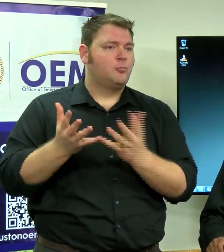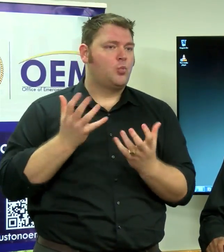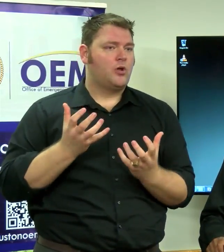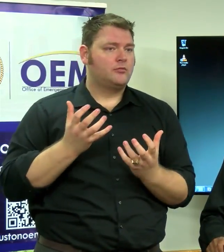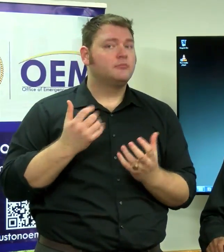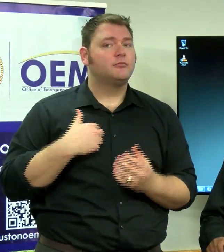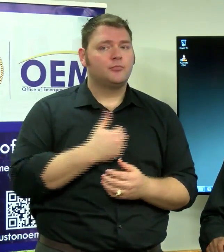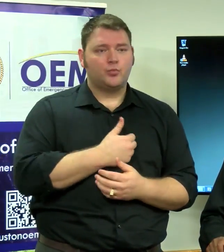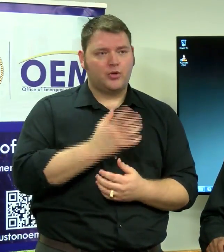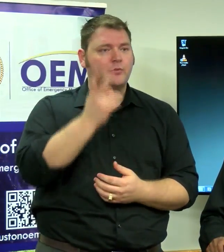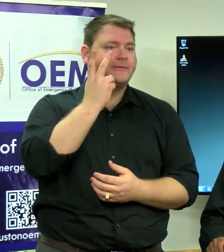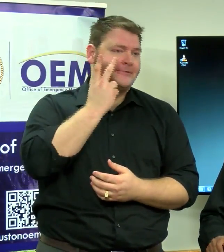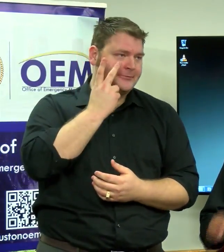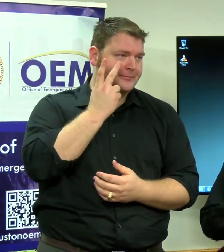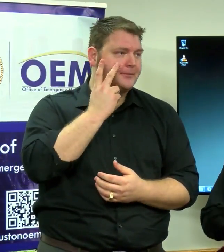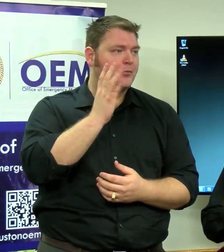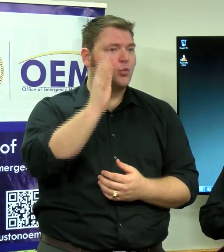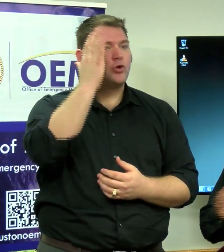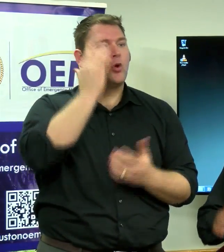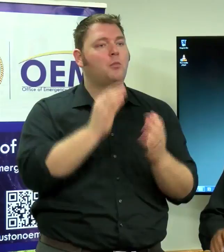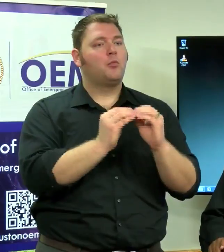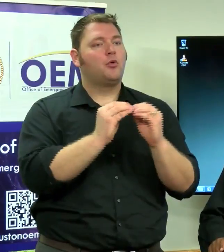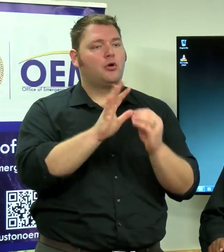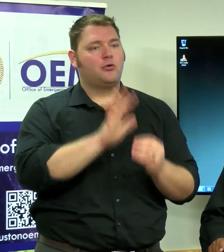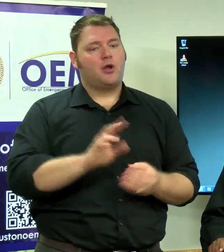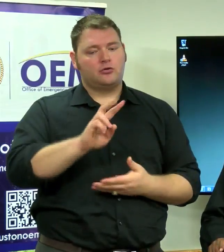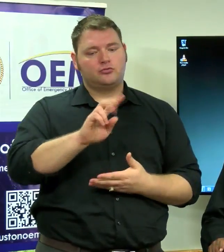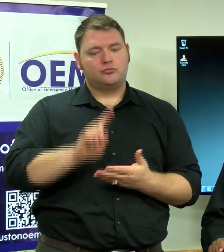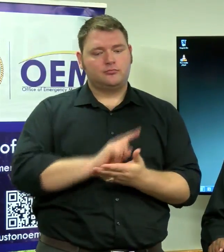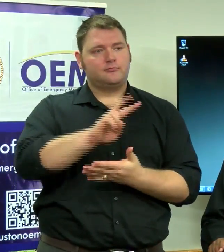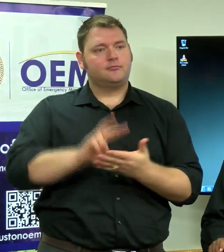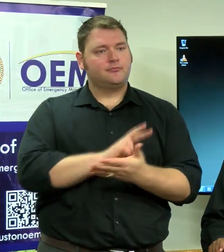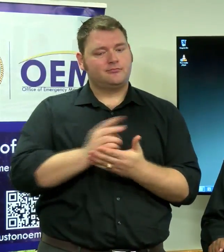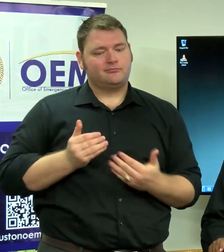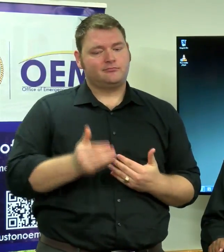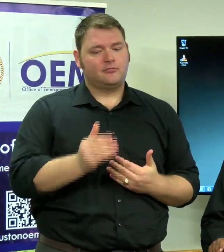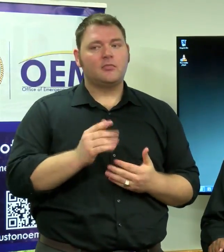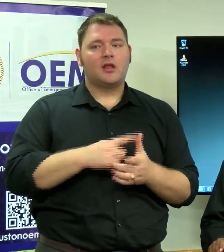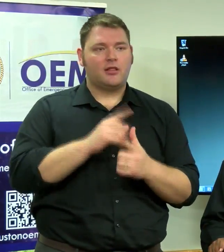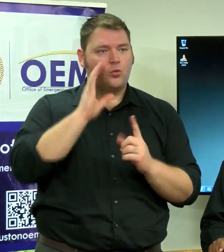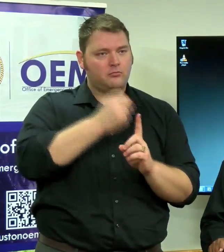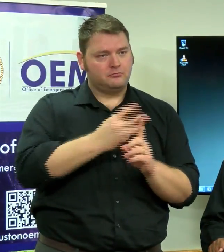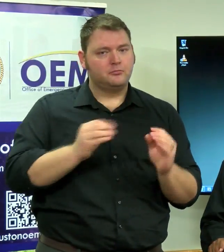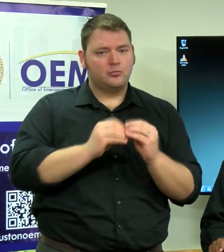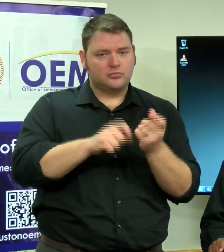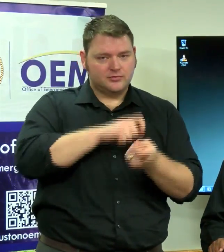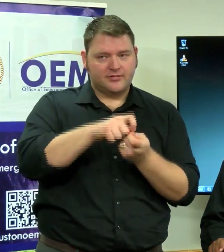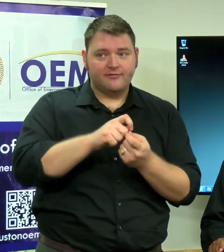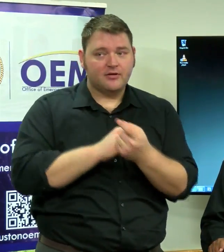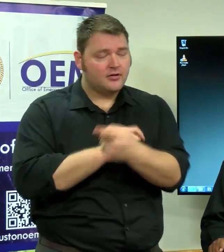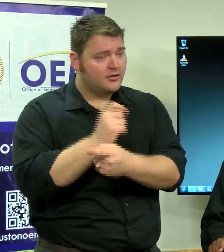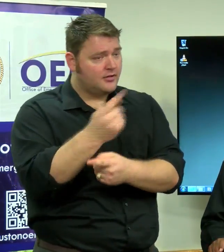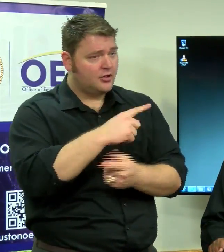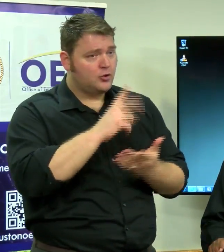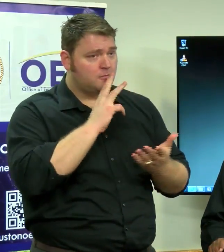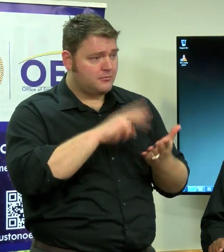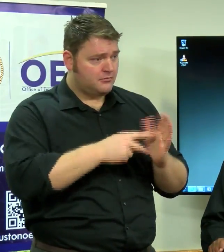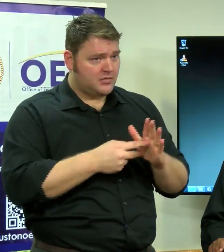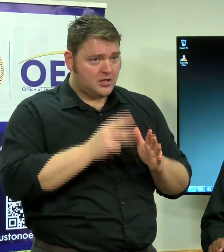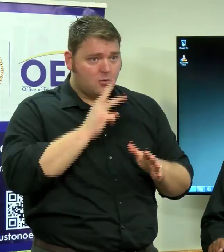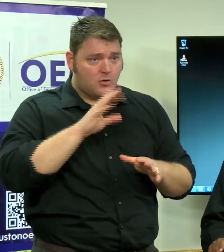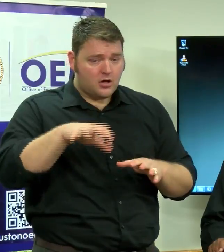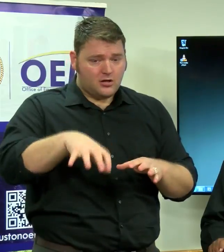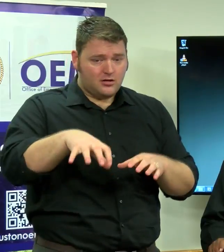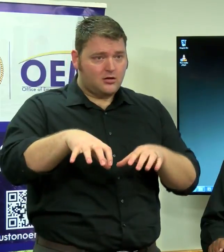have a better read on that over the next couple hours, and then I can speak specifically to what the impact will be. But just to clarify, when you say submerged, that means